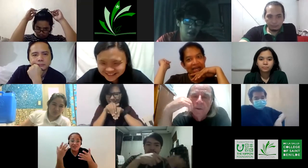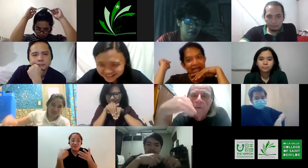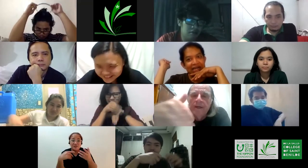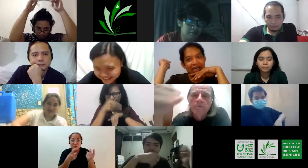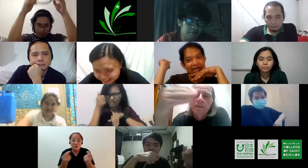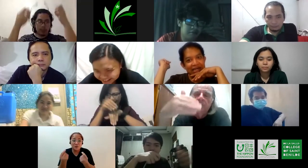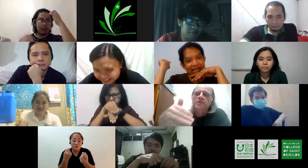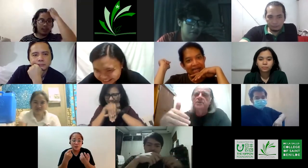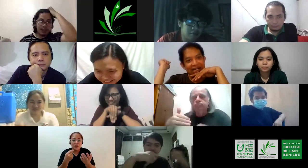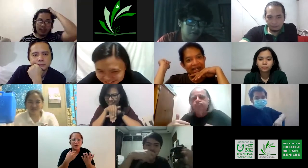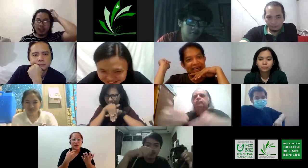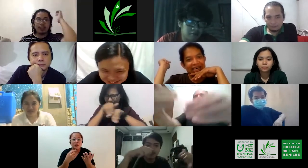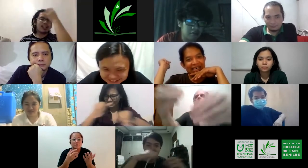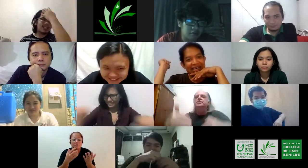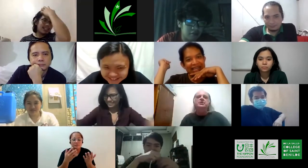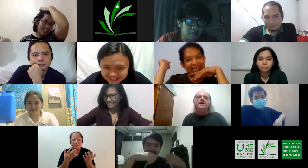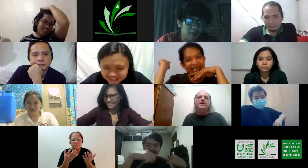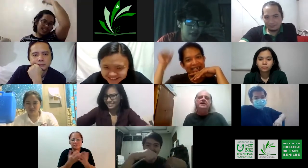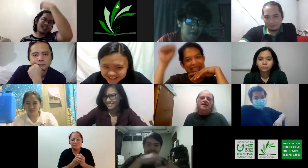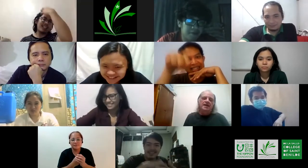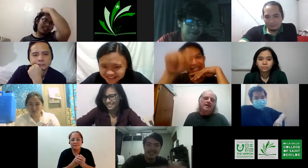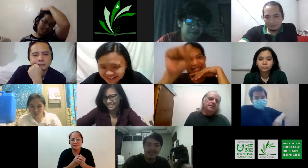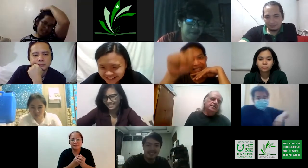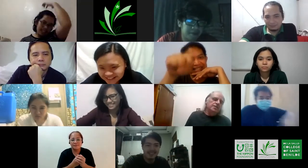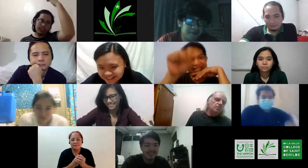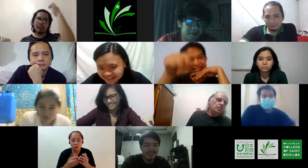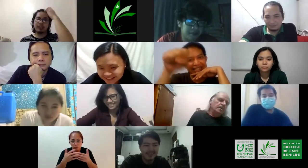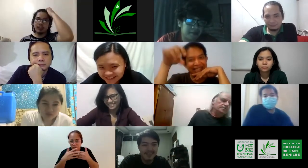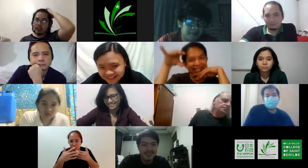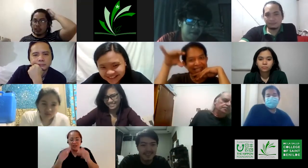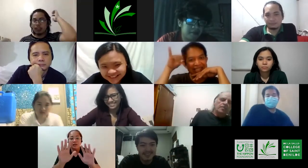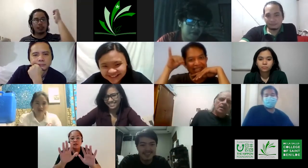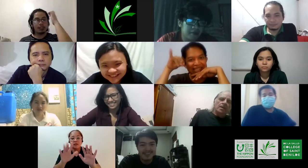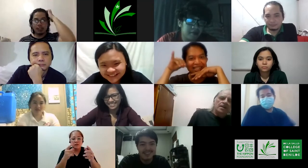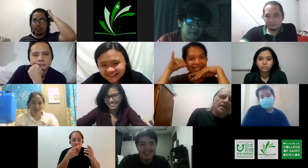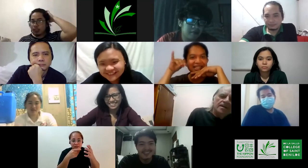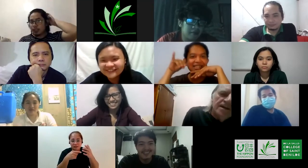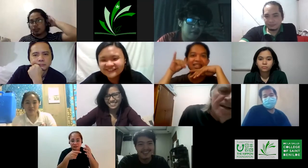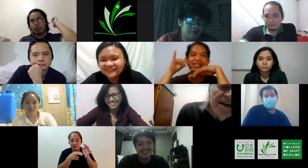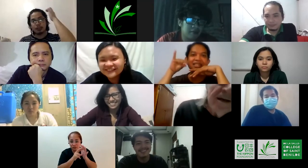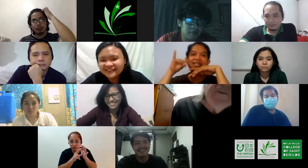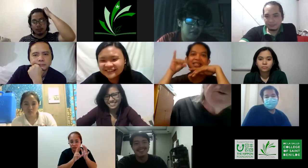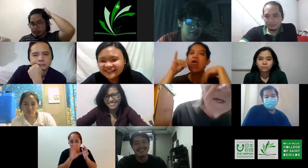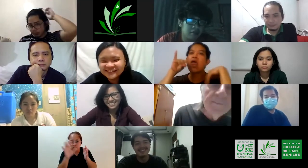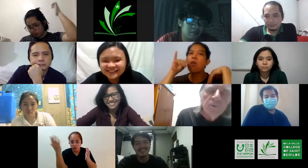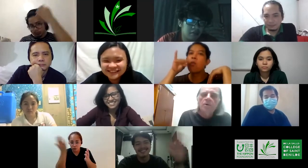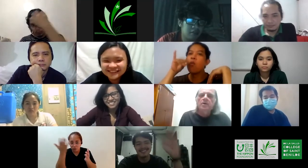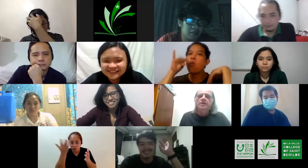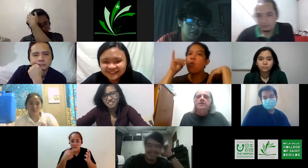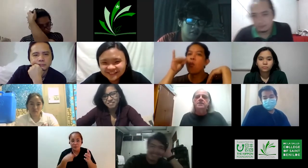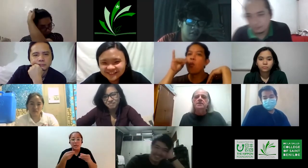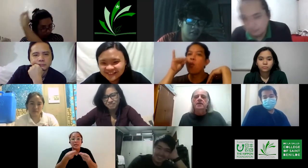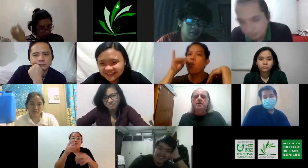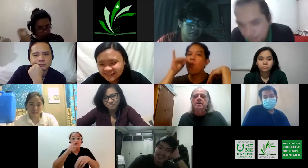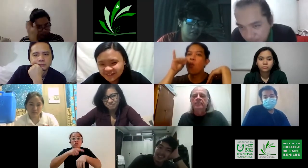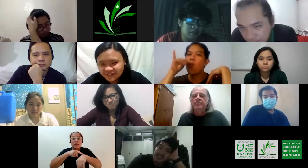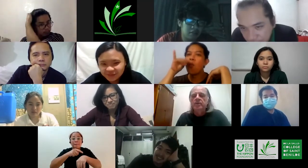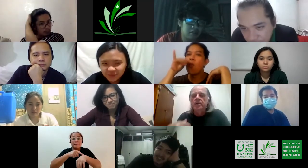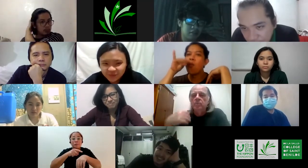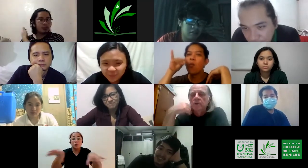going, just pushing ahead. So I'll give you time to work on this. And if you need more